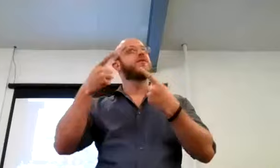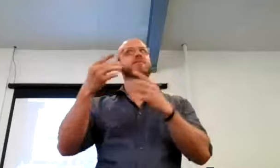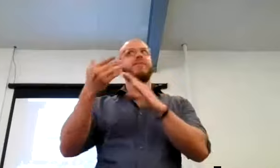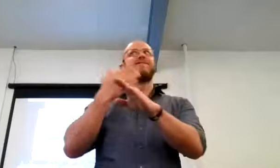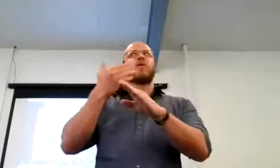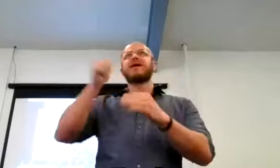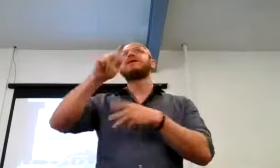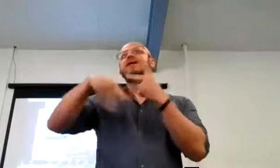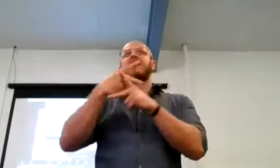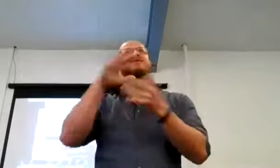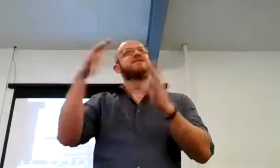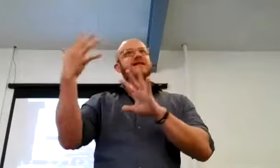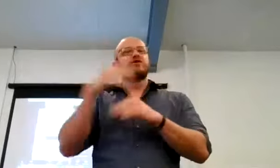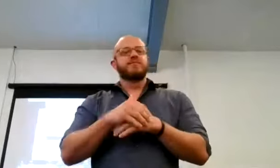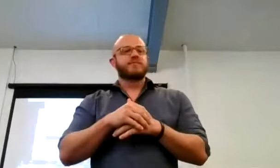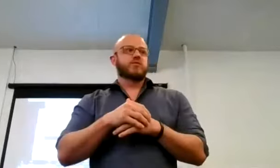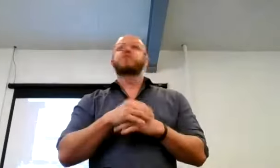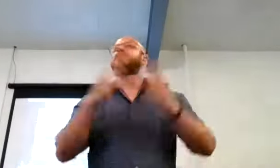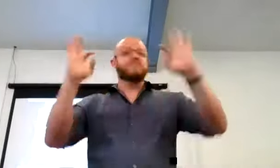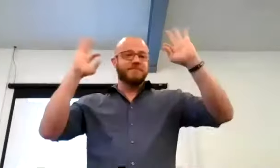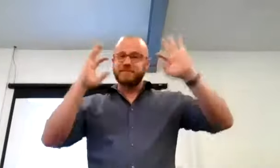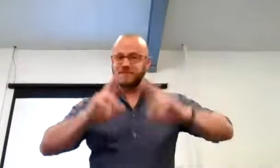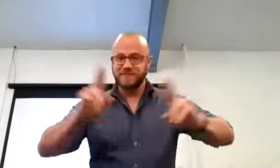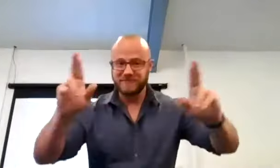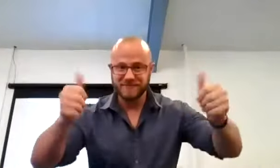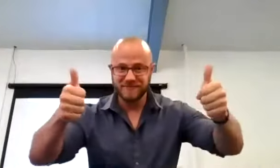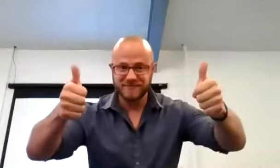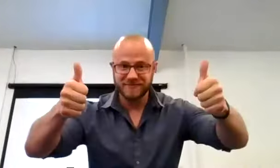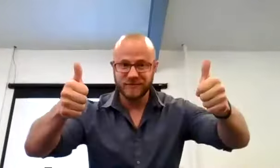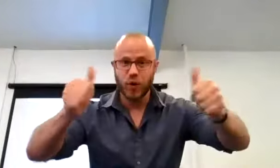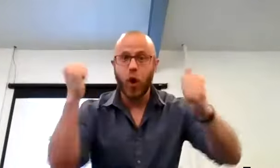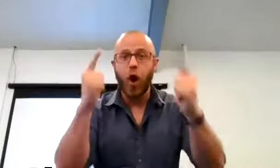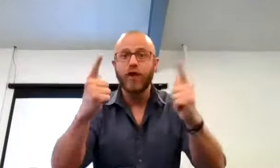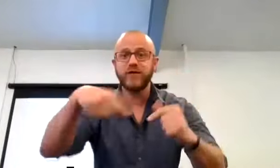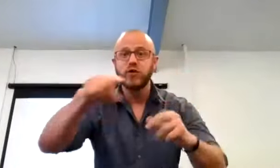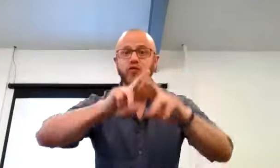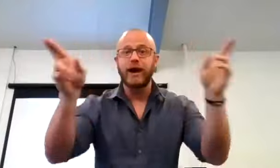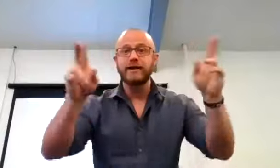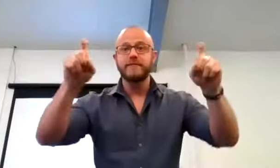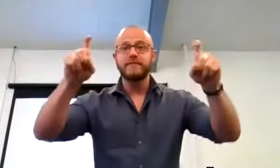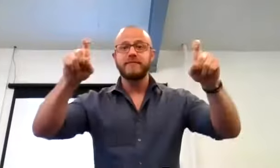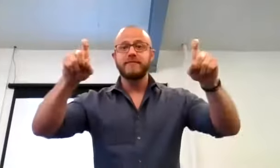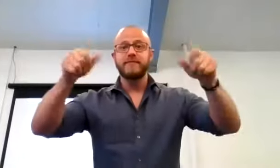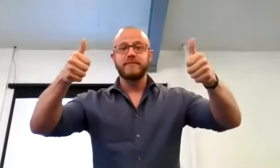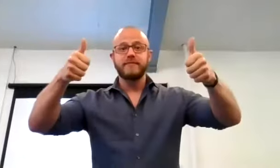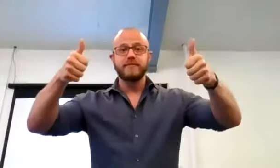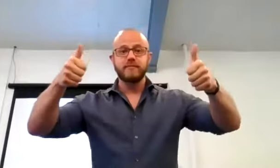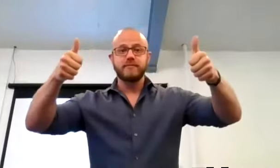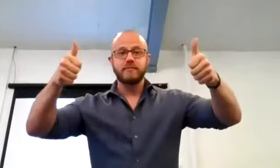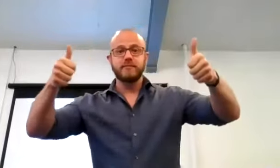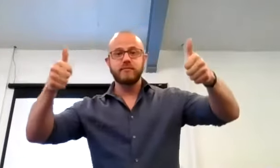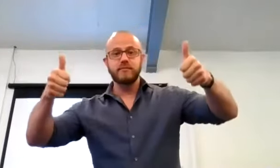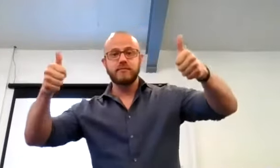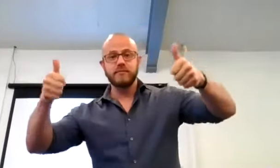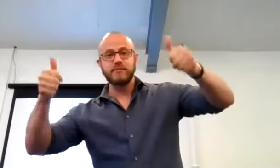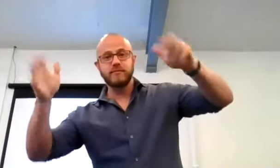when it comes to safety and any type of disaster. So that's kind of how that is. Are you guys ready? Are y'all ready?